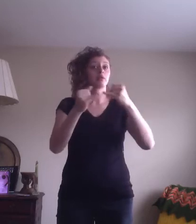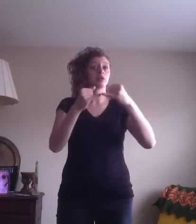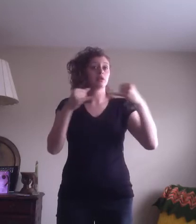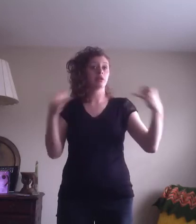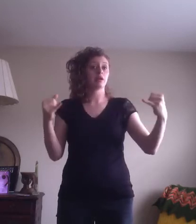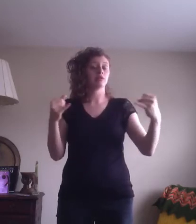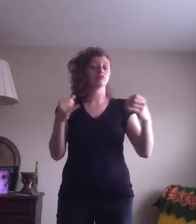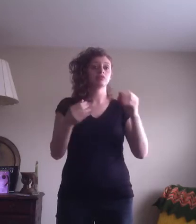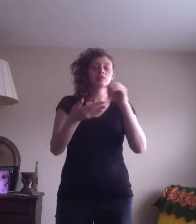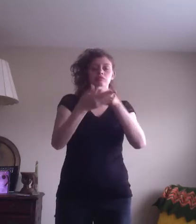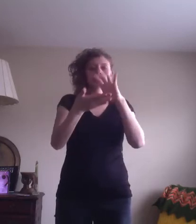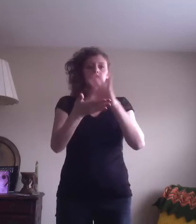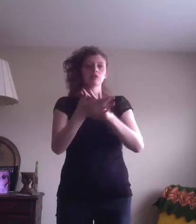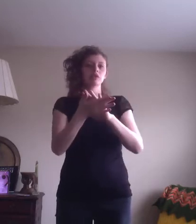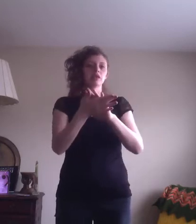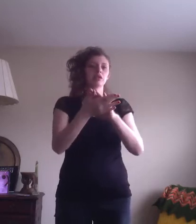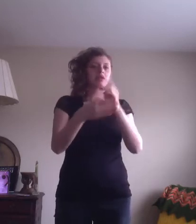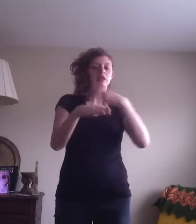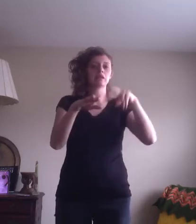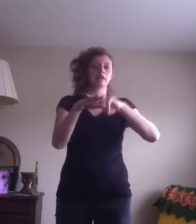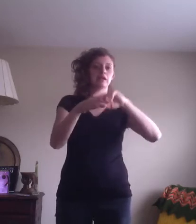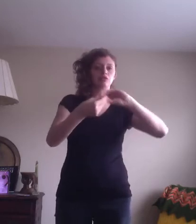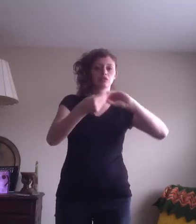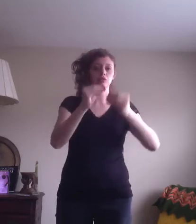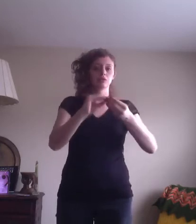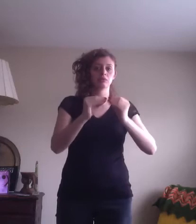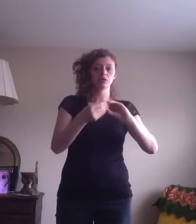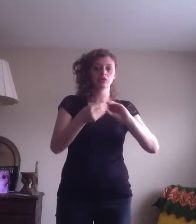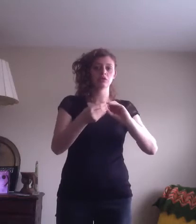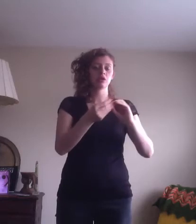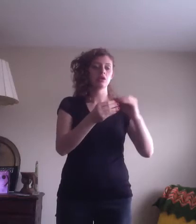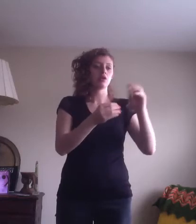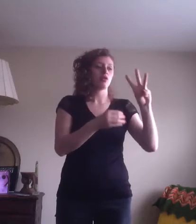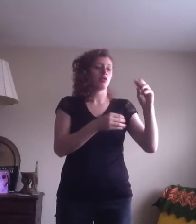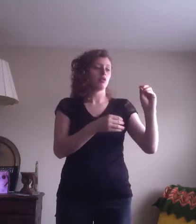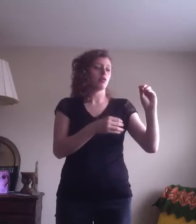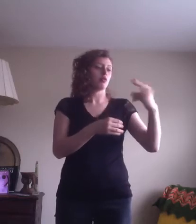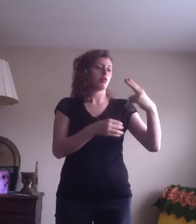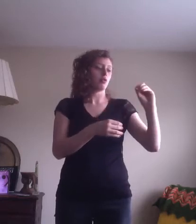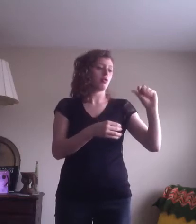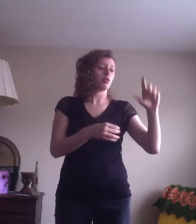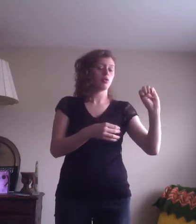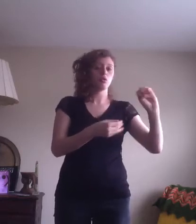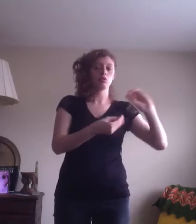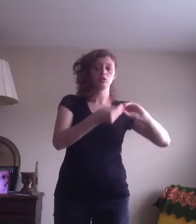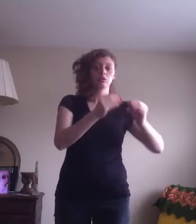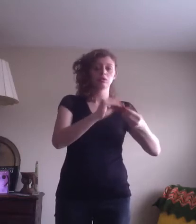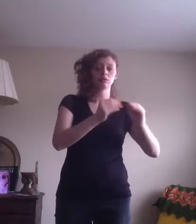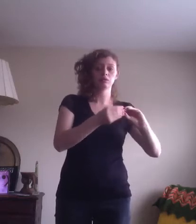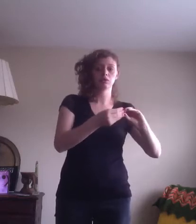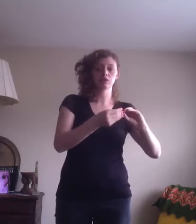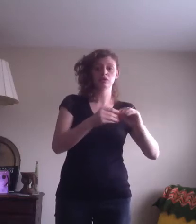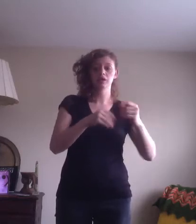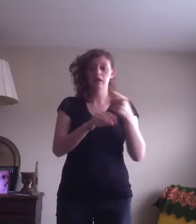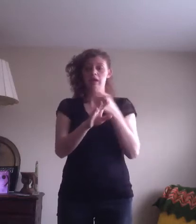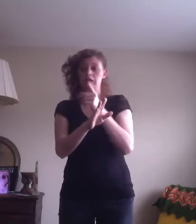line, and now we have the availability of putting all of the integers on the number line. That's adding